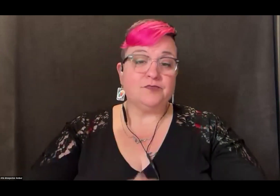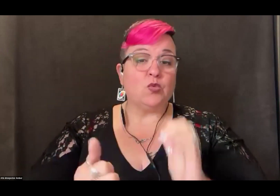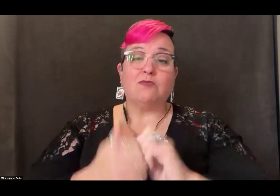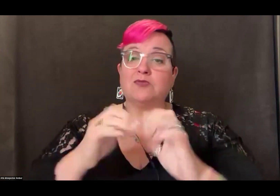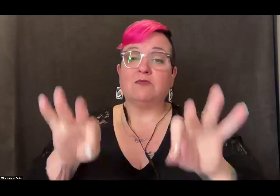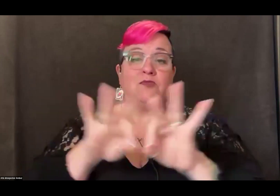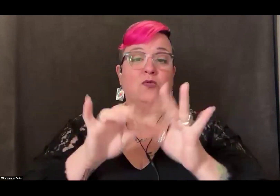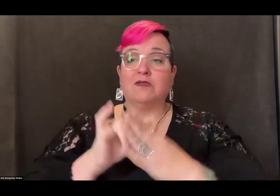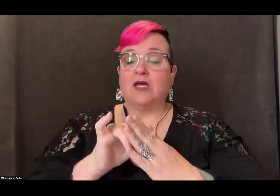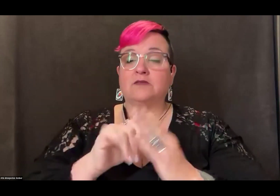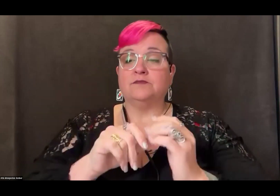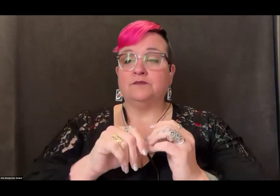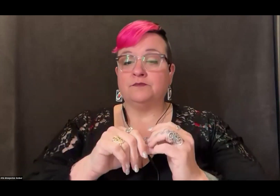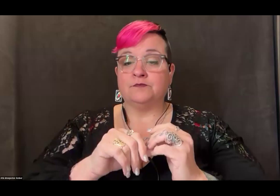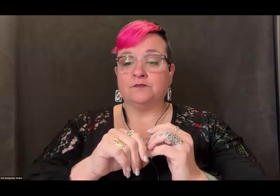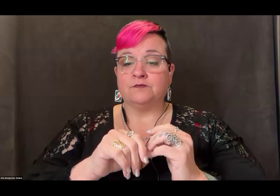to consider is that